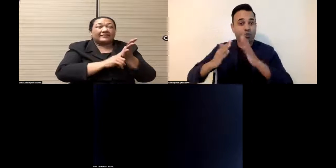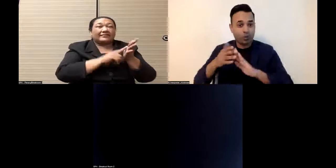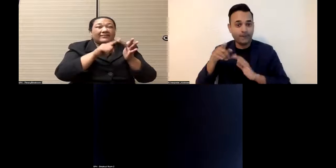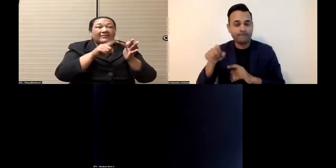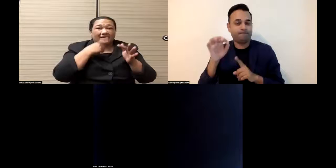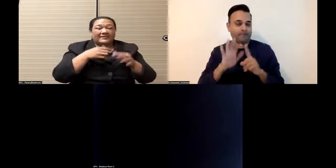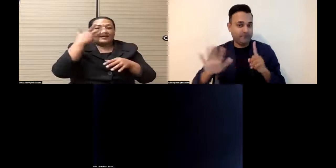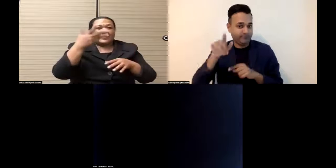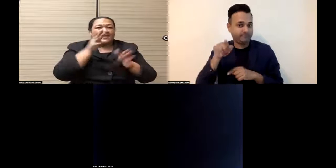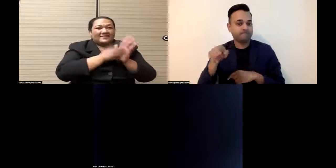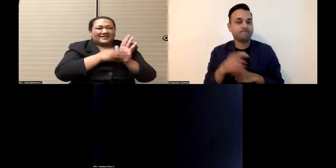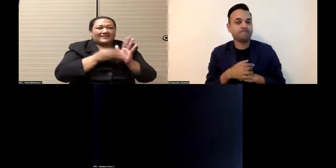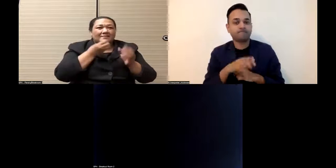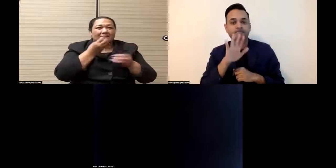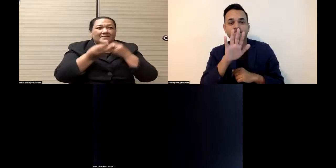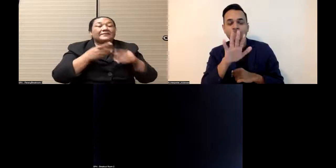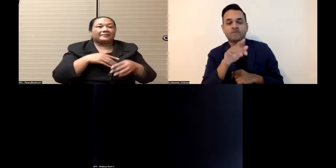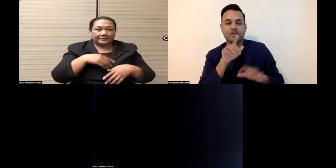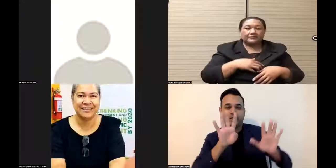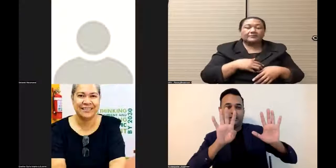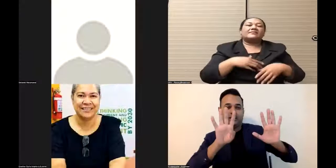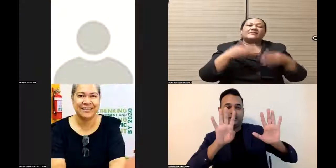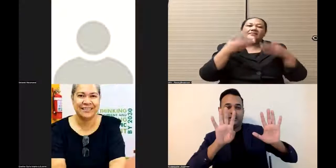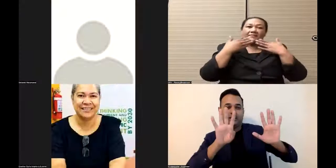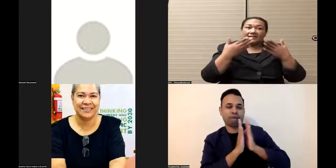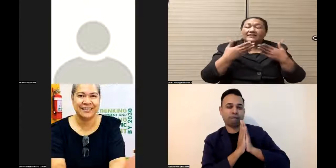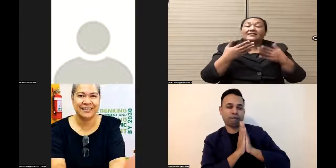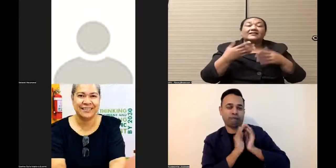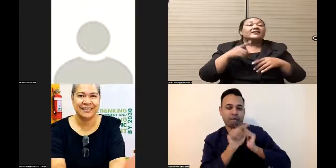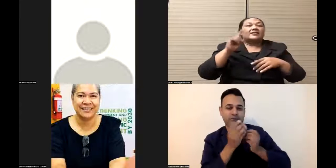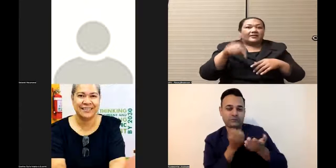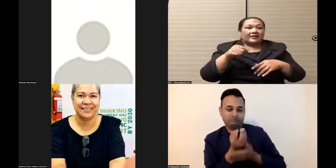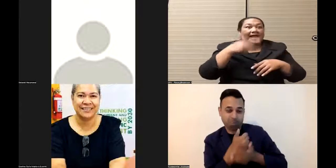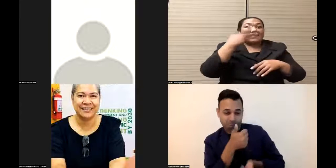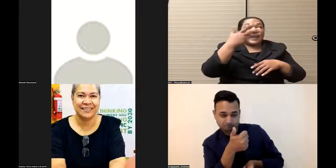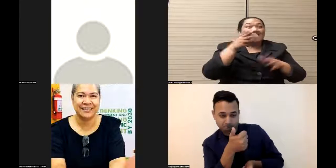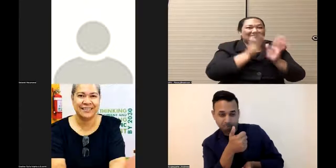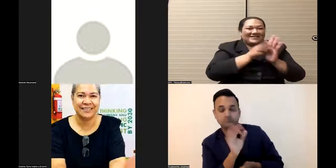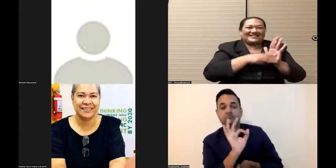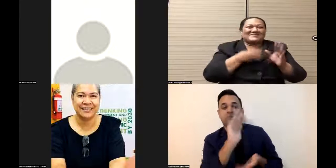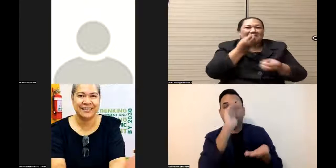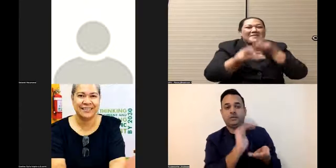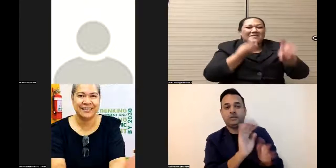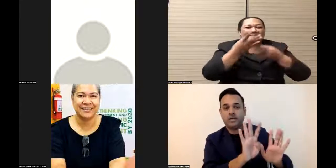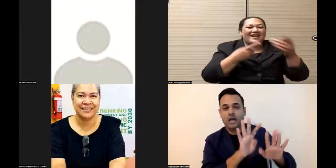entire 9 minutes. So no worries there. Thank you for the opportunity. And it was an excellent session hearing